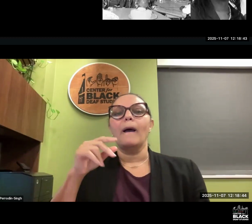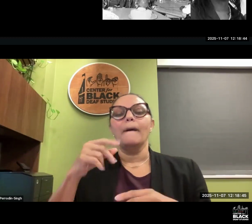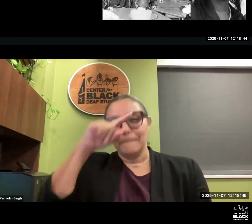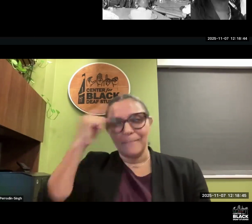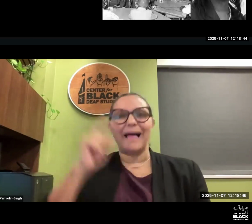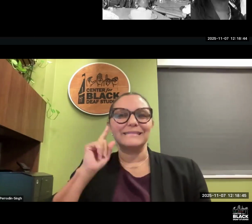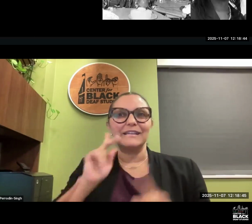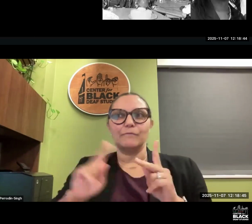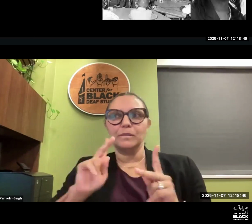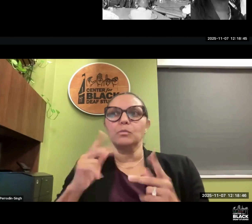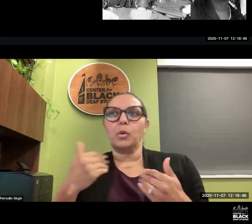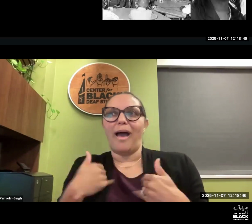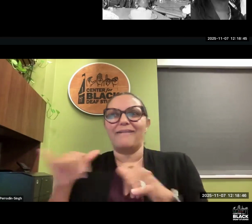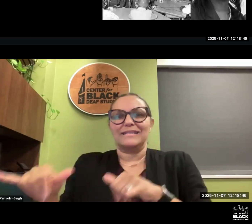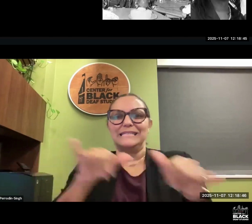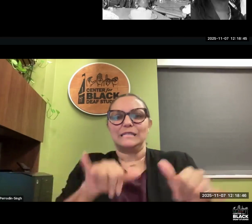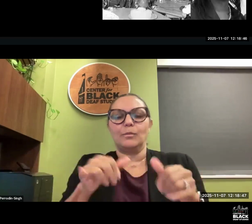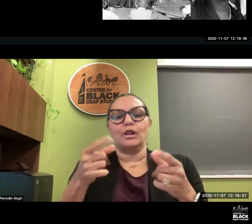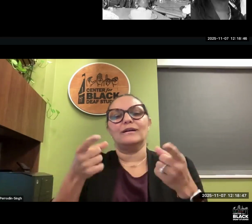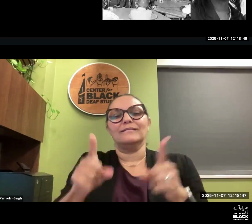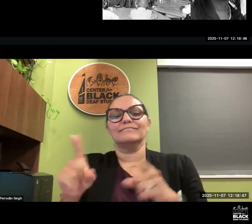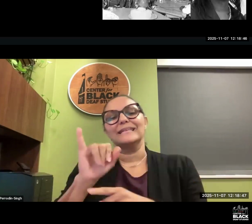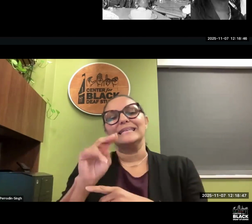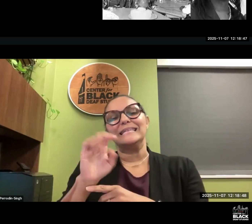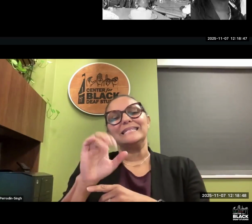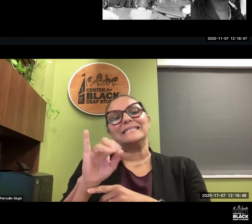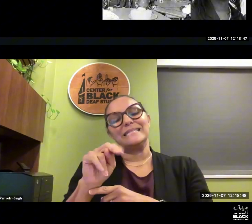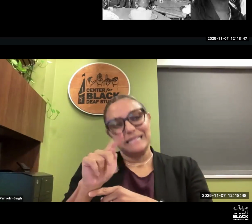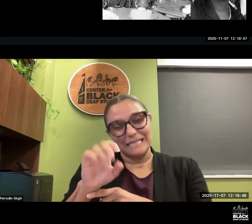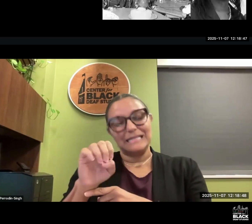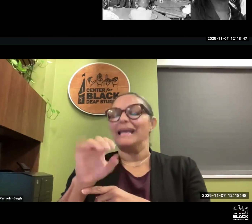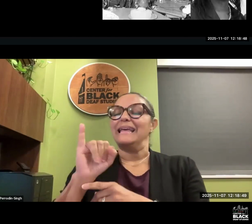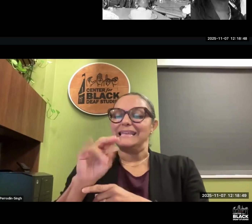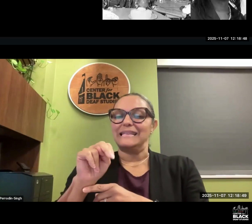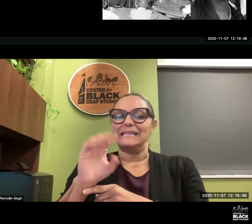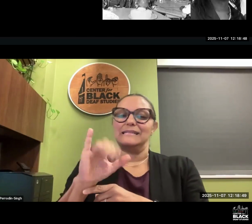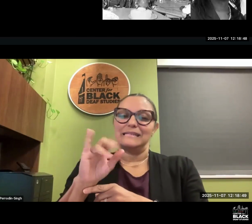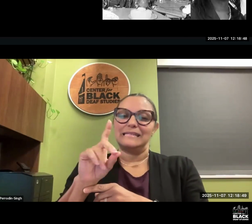it was evident that Black deaf people do experience